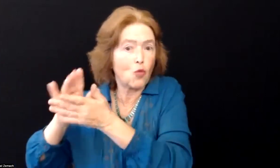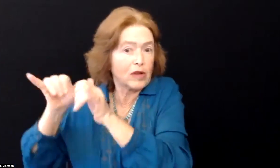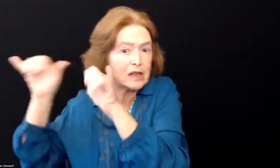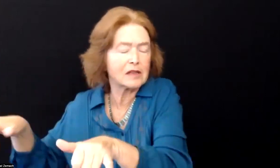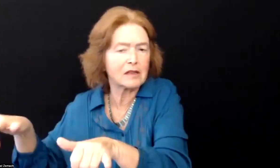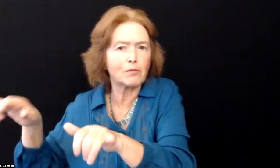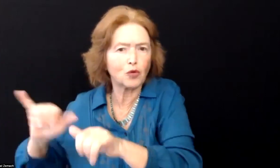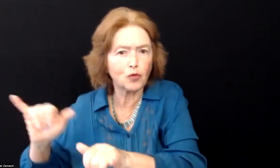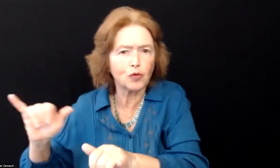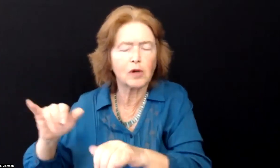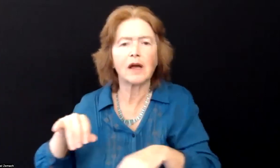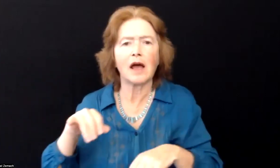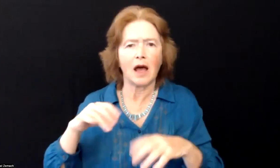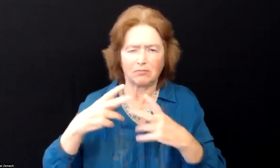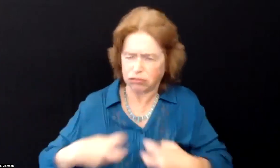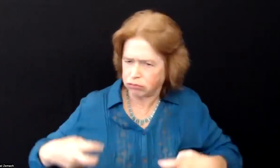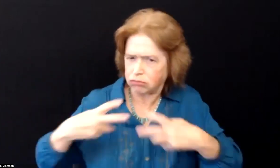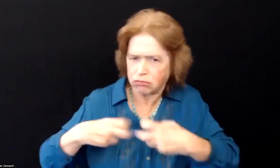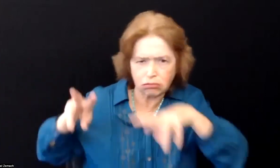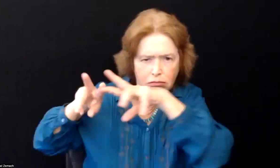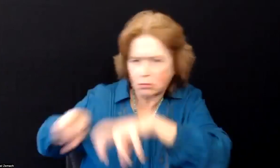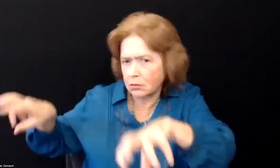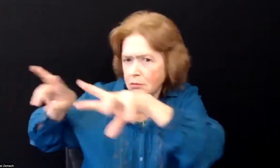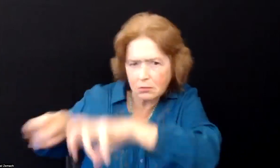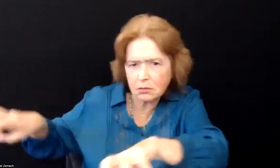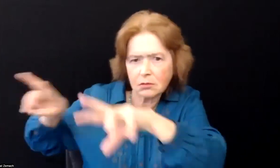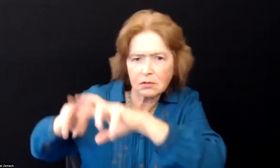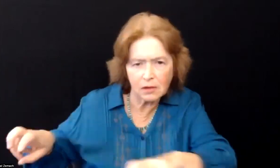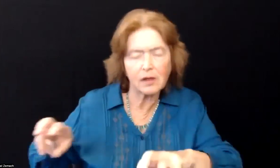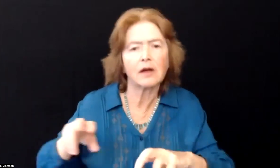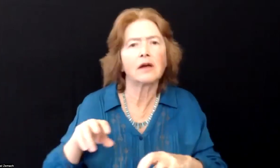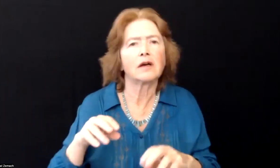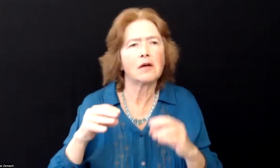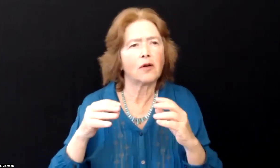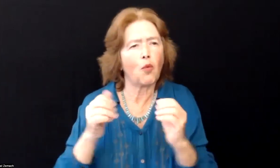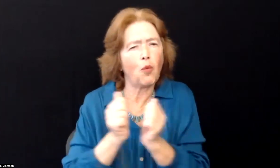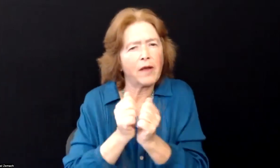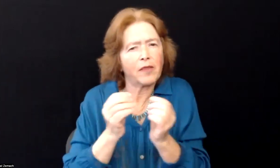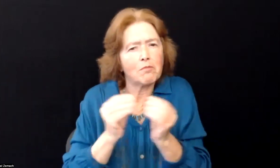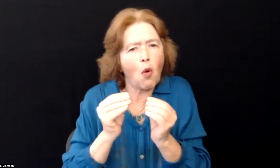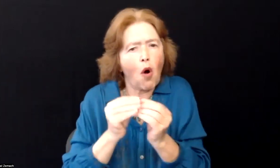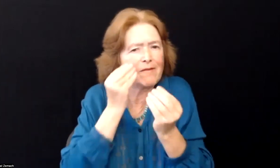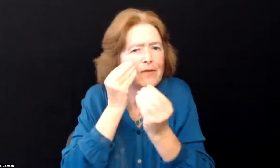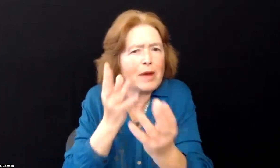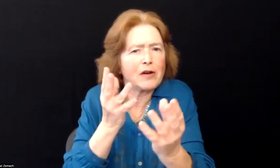scrutinize the school a little bit more and challenge the school a little bit more, to really kind of look a little further,